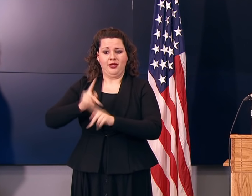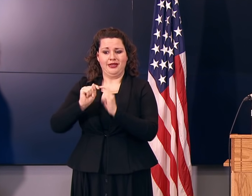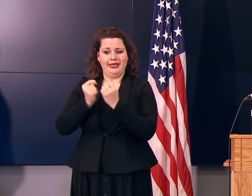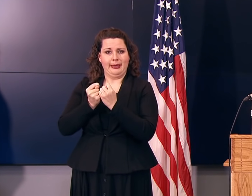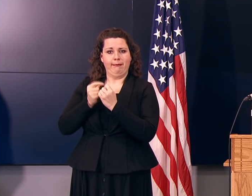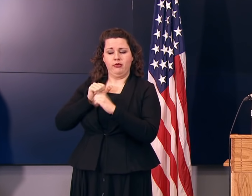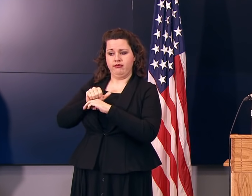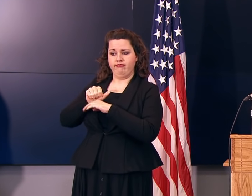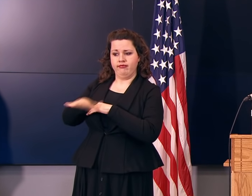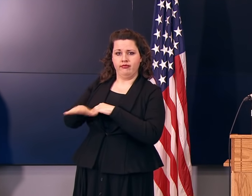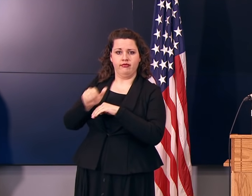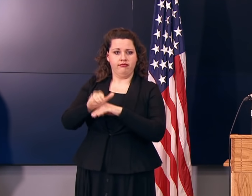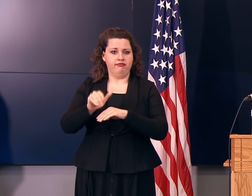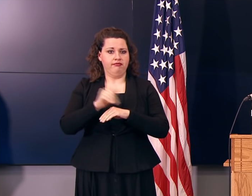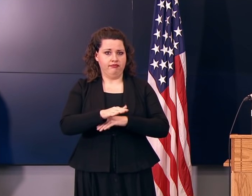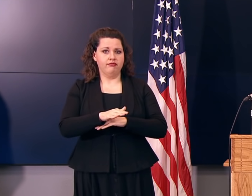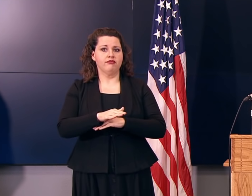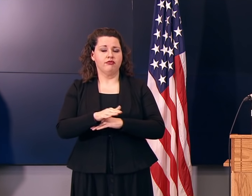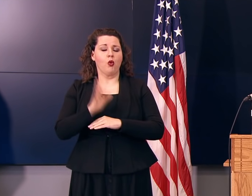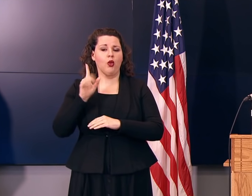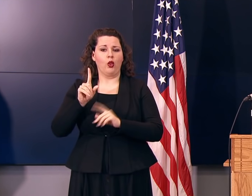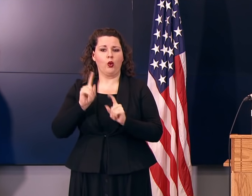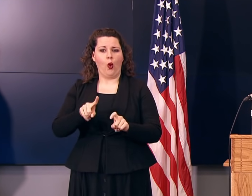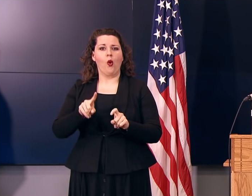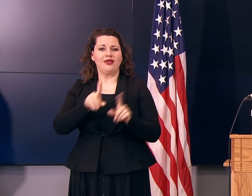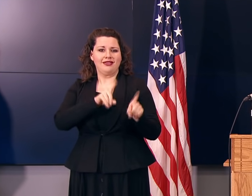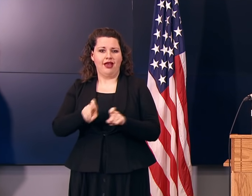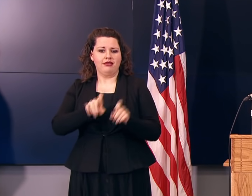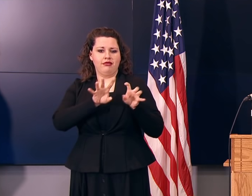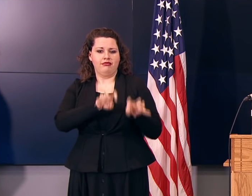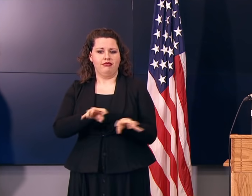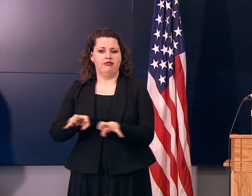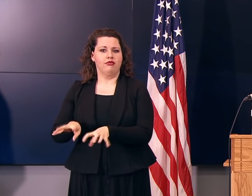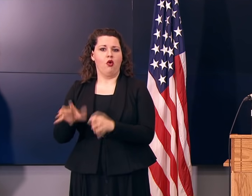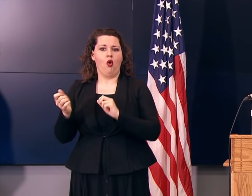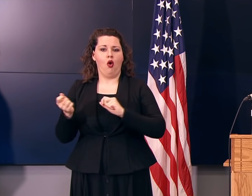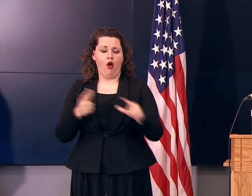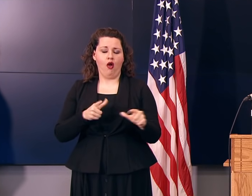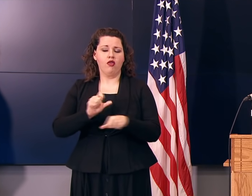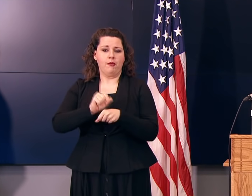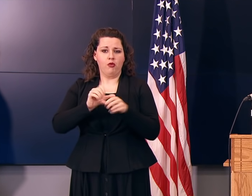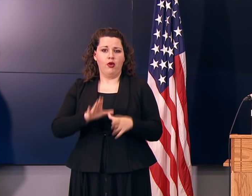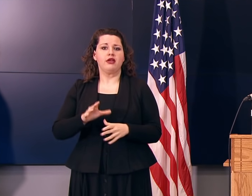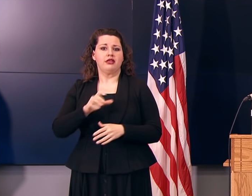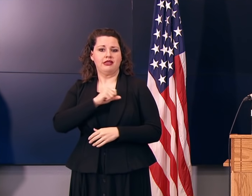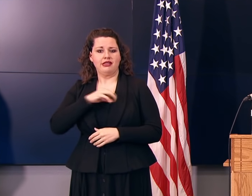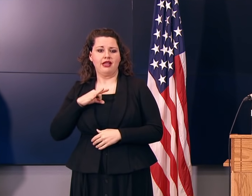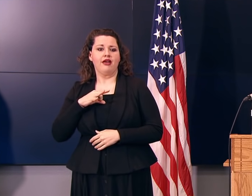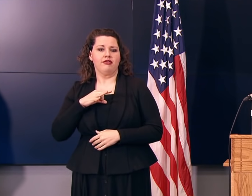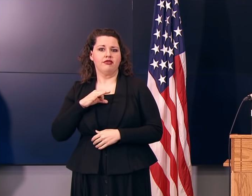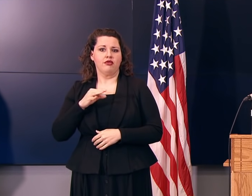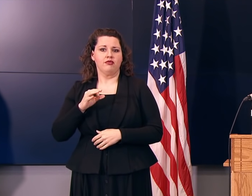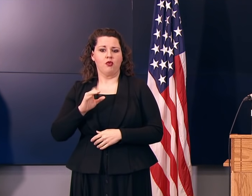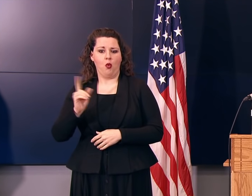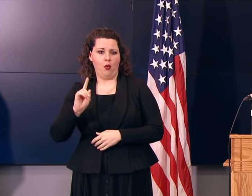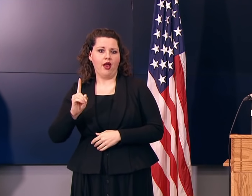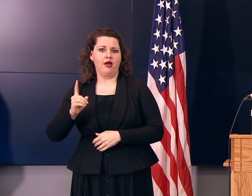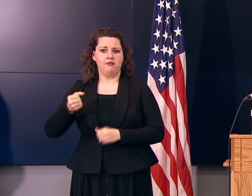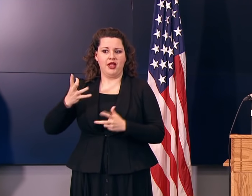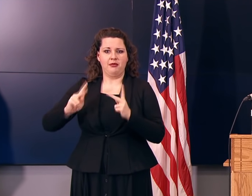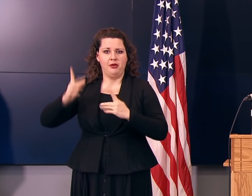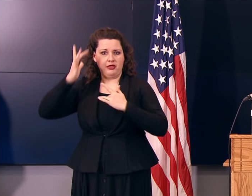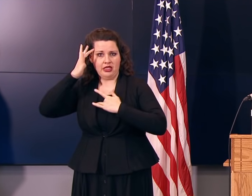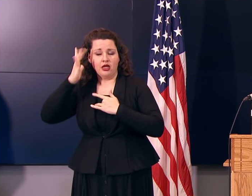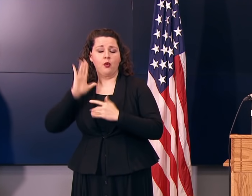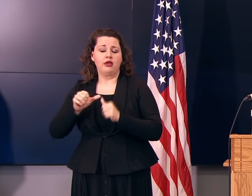teams to conduct surveillance testing of employees in areas where virus activity is high, and will continue